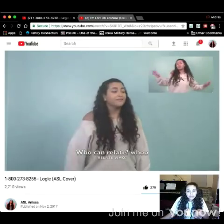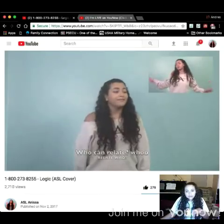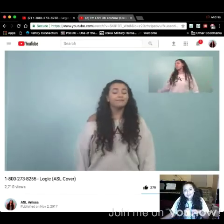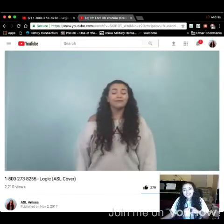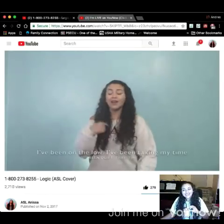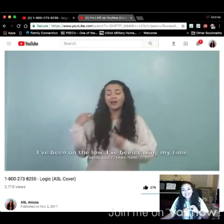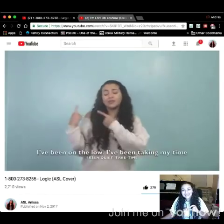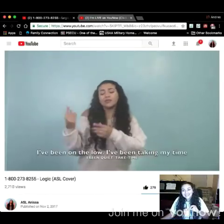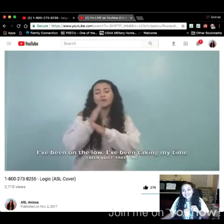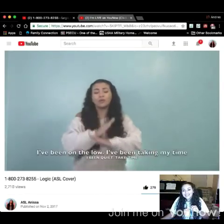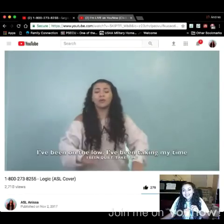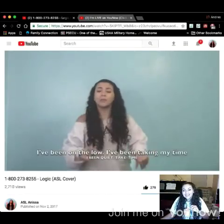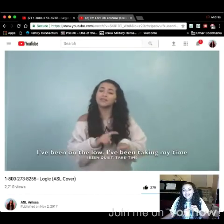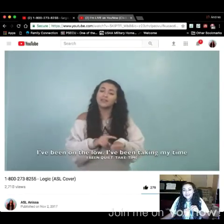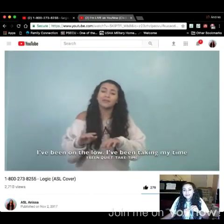afterwards.